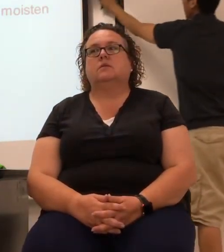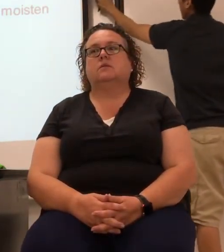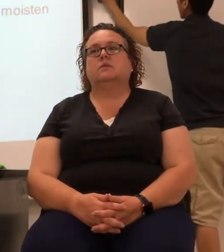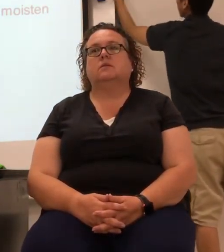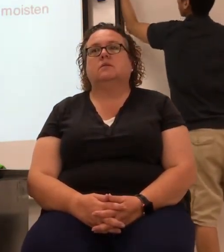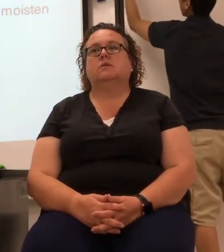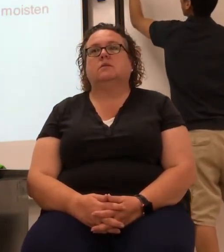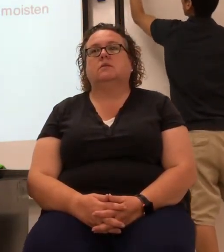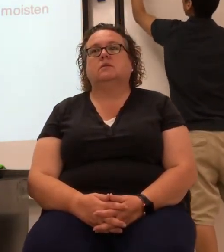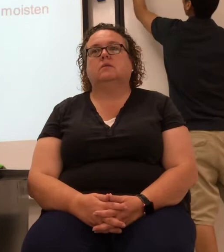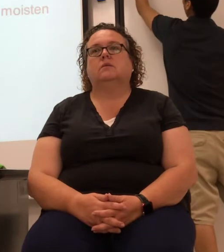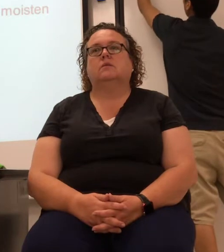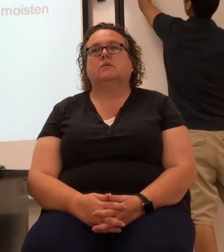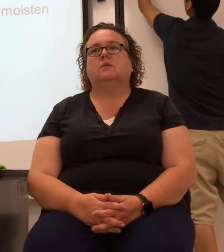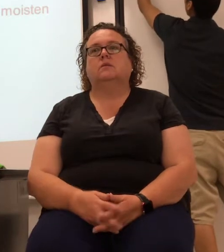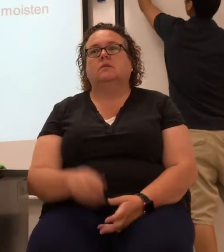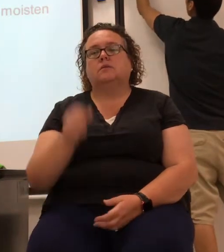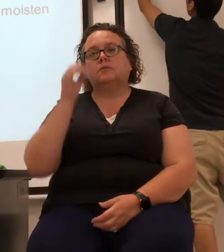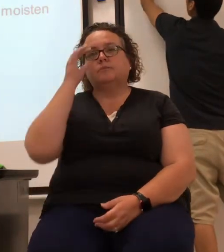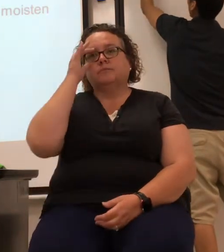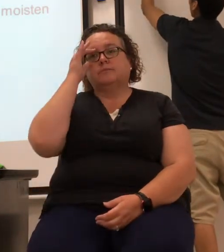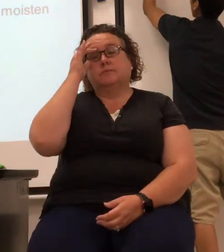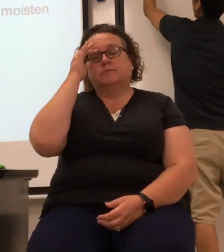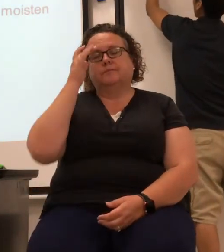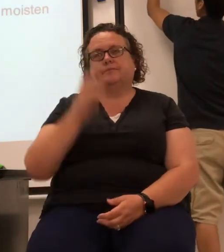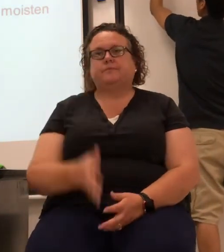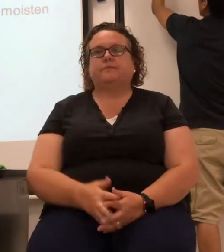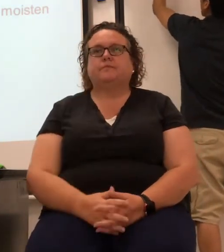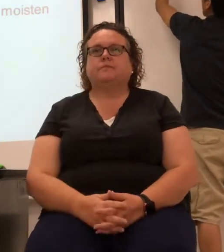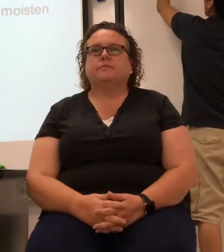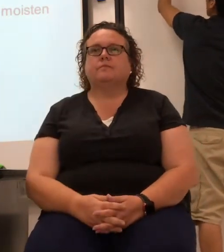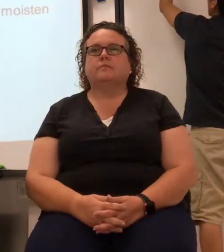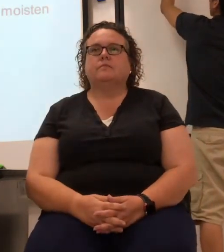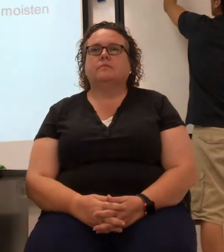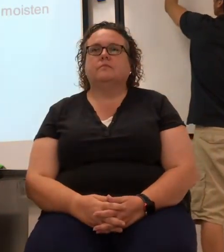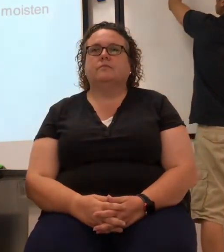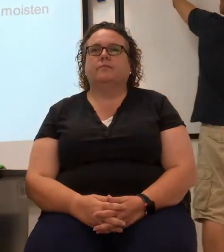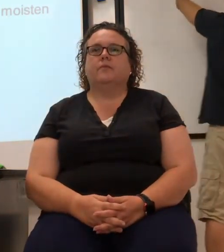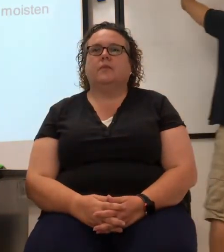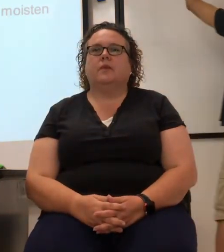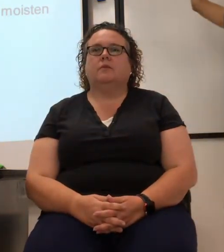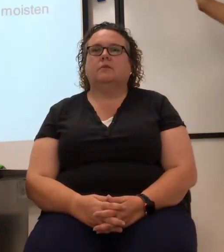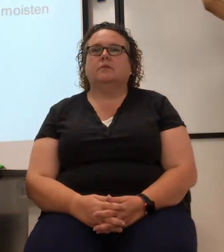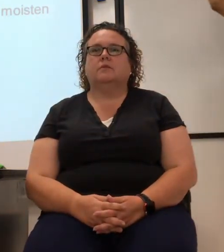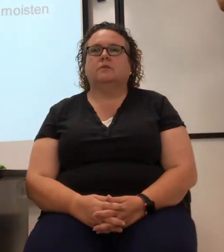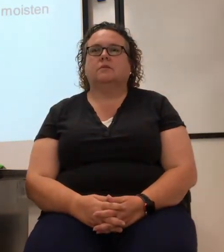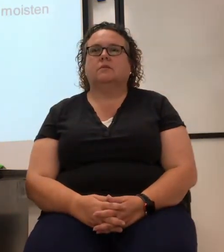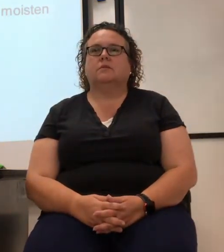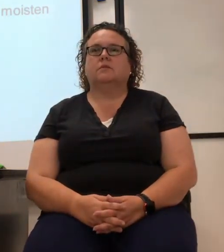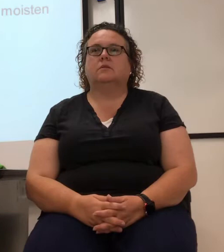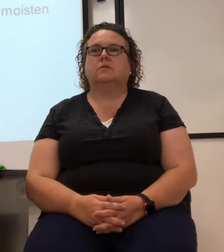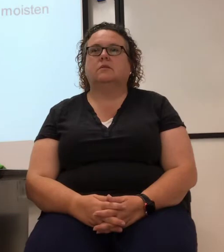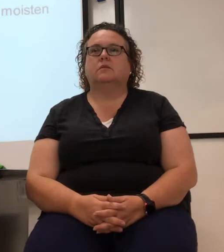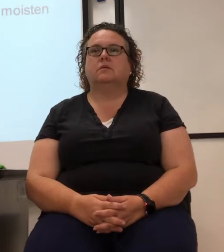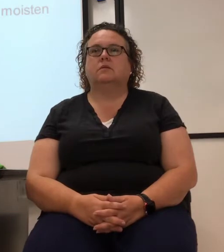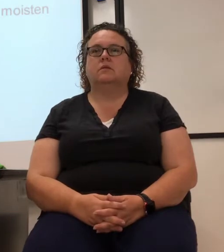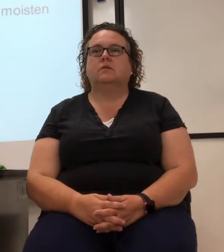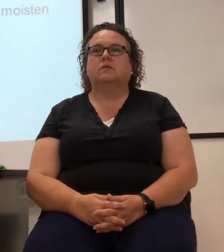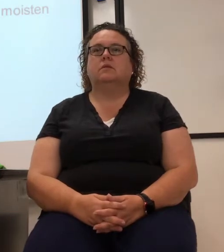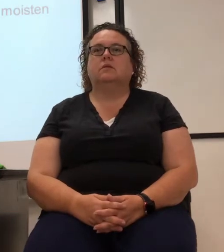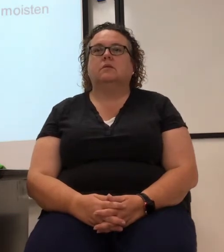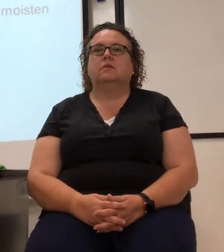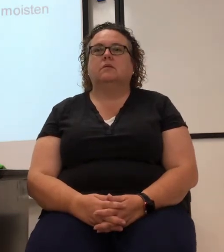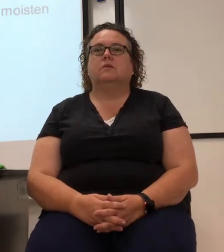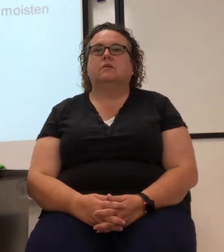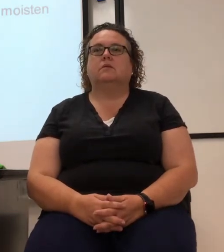So you got parotid, salivary gland. I'll just write parotid. You have submandibular